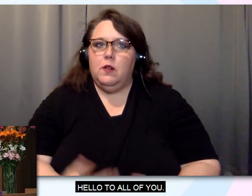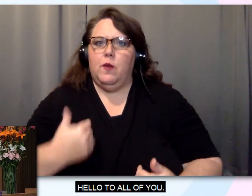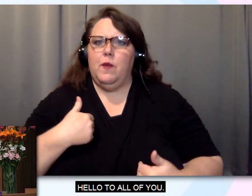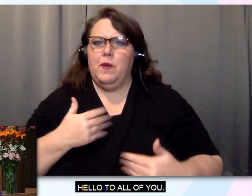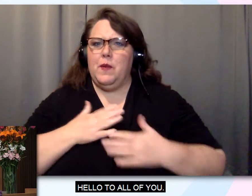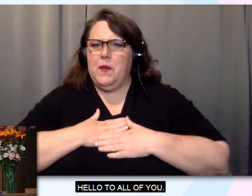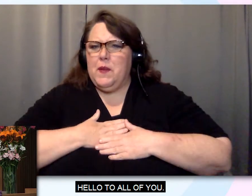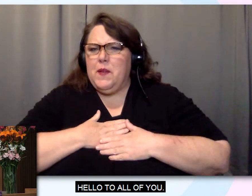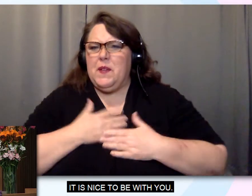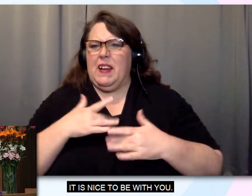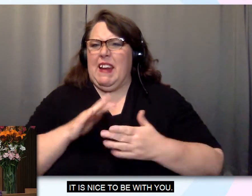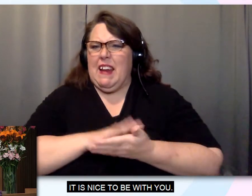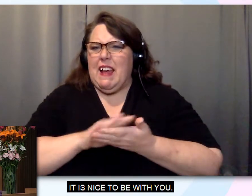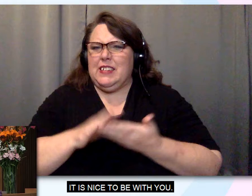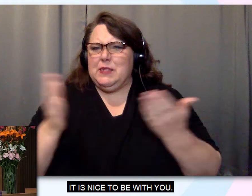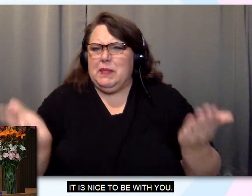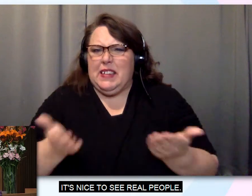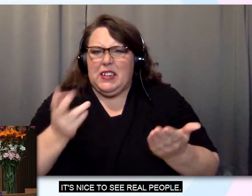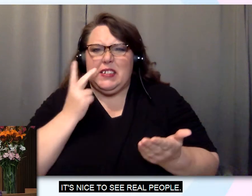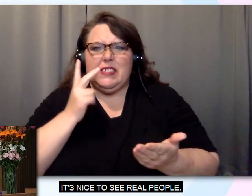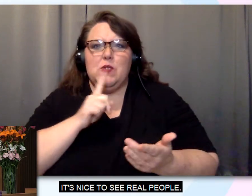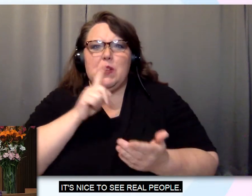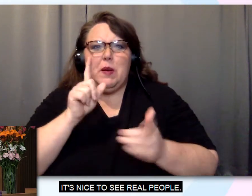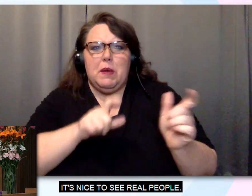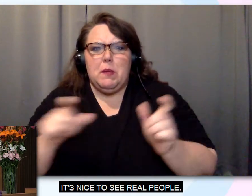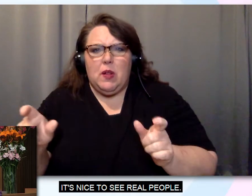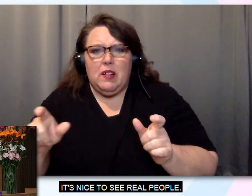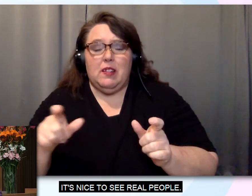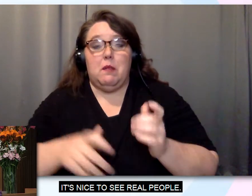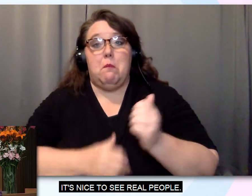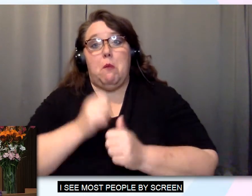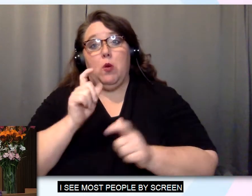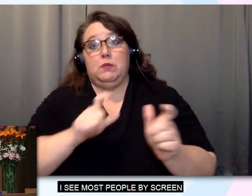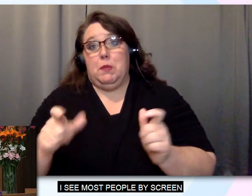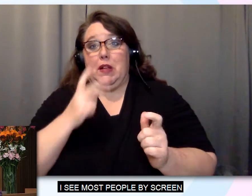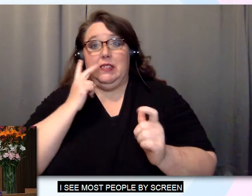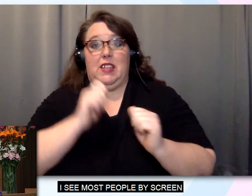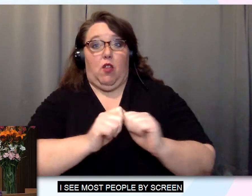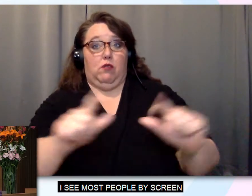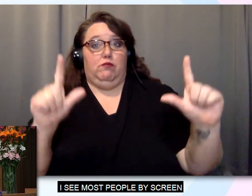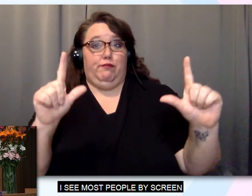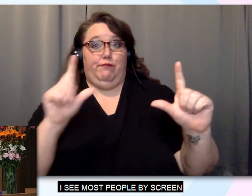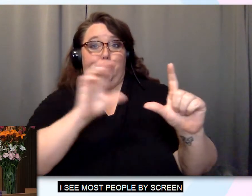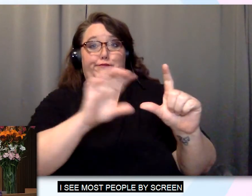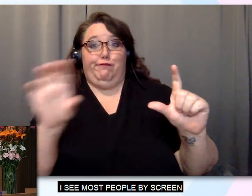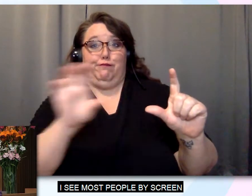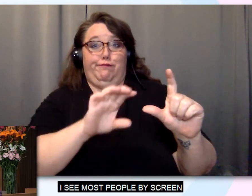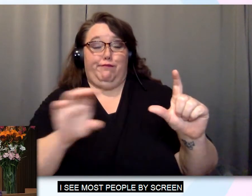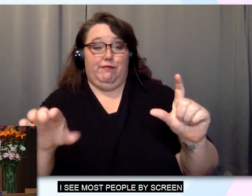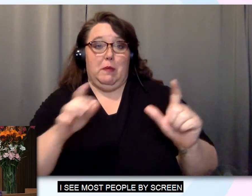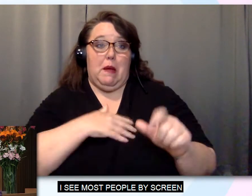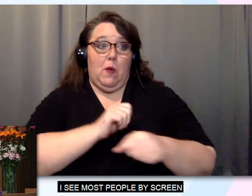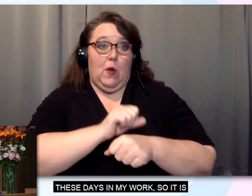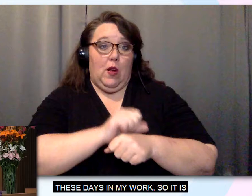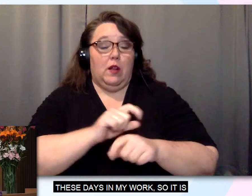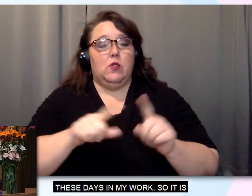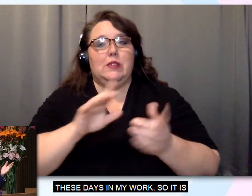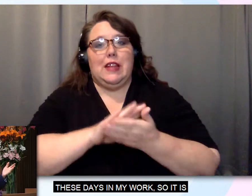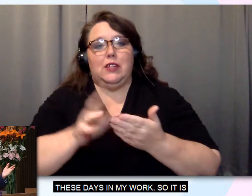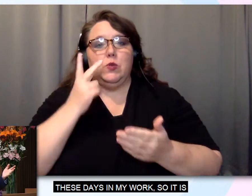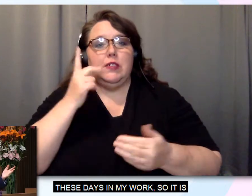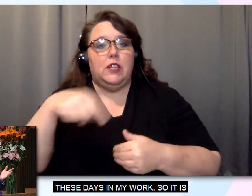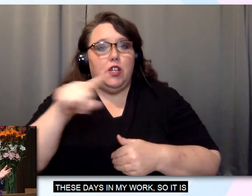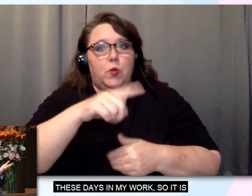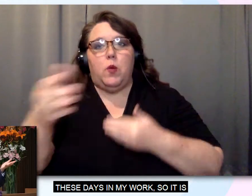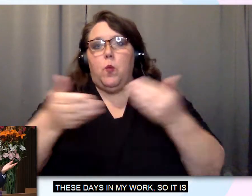is nice to be with you. It's nice to see real people. I see most people on my screen these days in my work, so it's